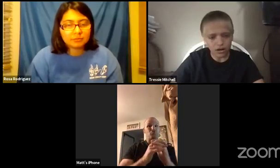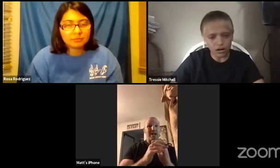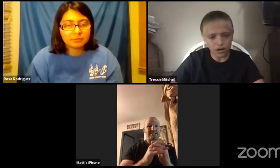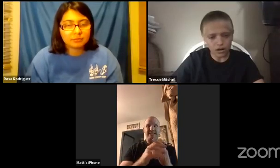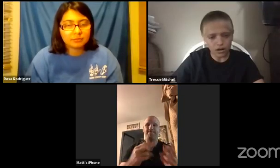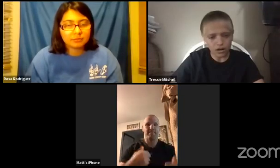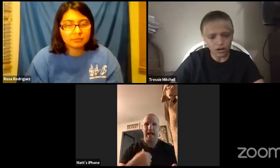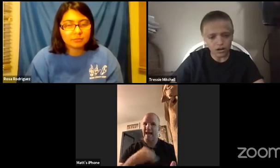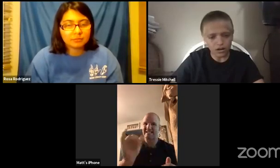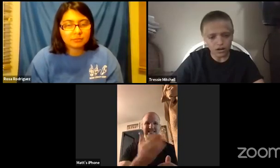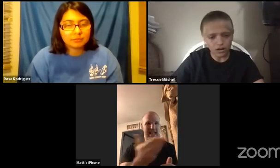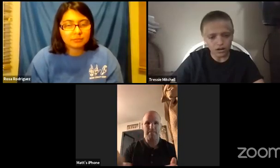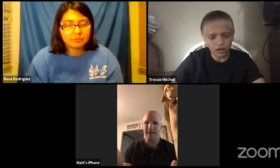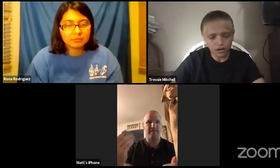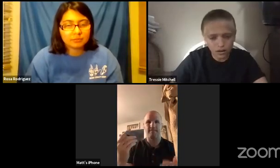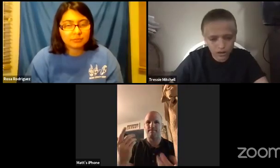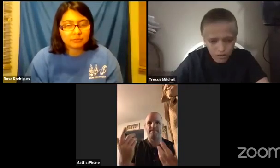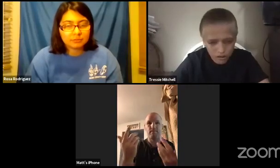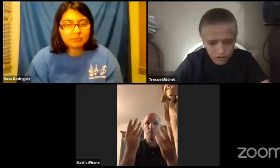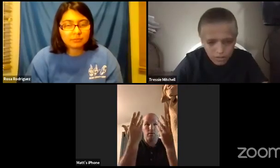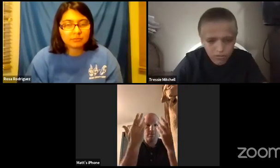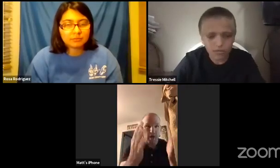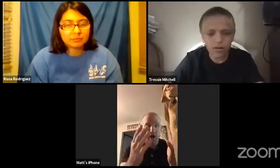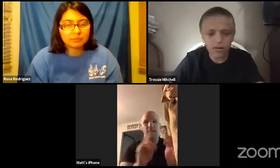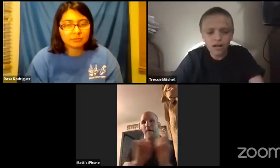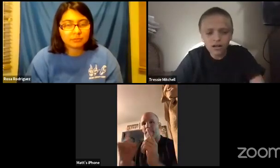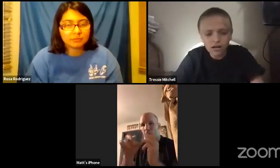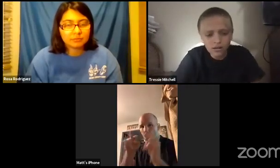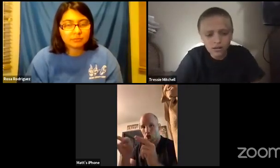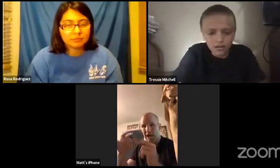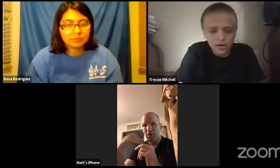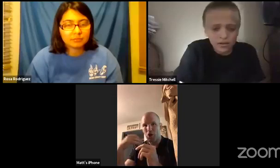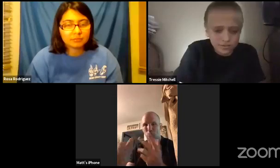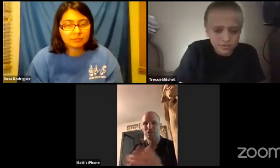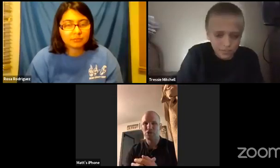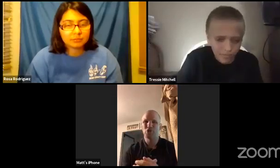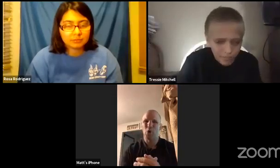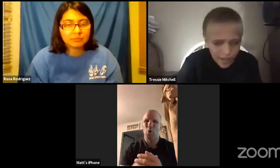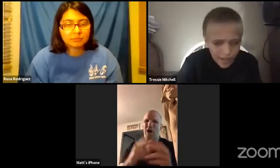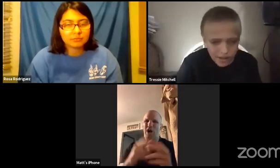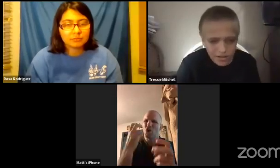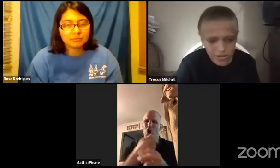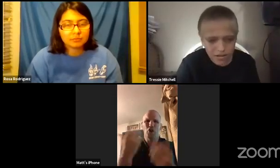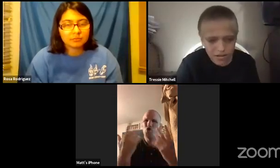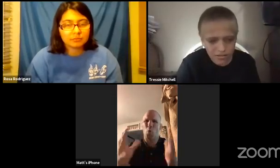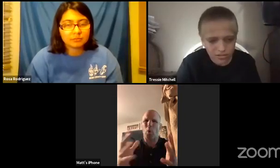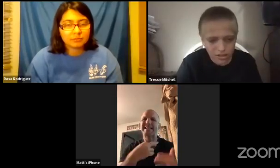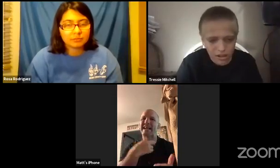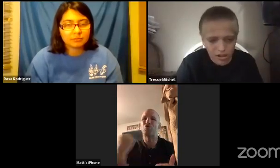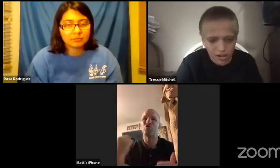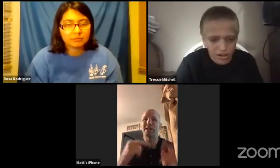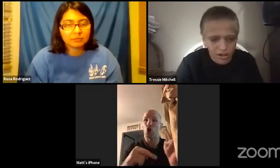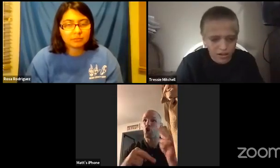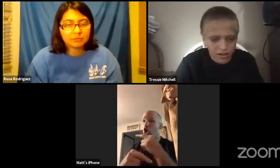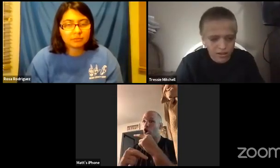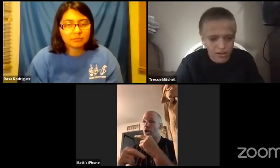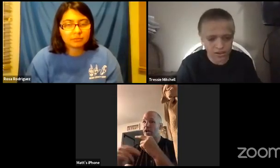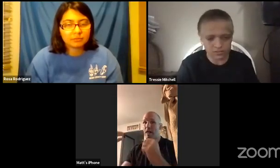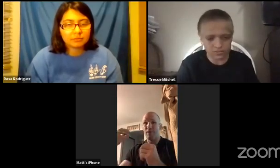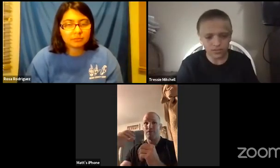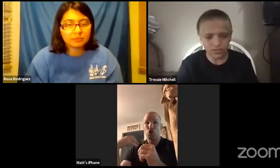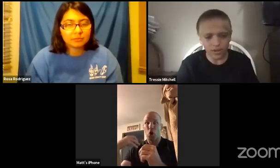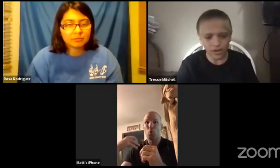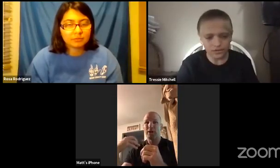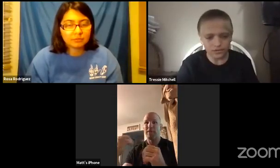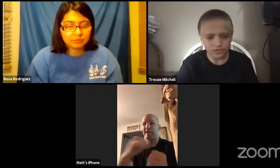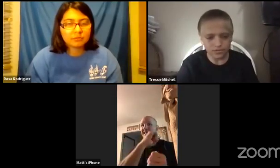into the corner for the breaks. The same thing with wrestling. You really can't receive any active